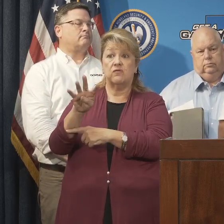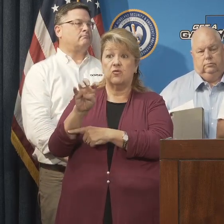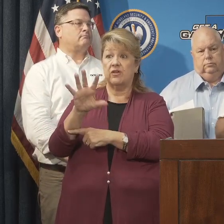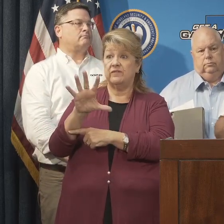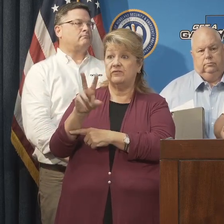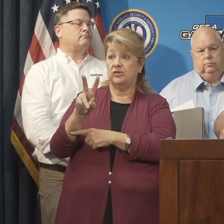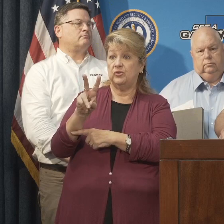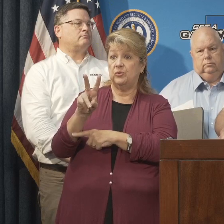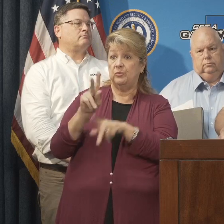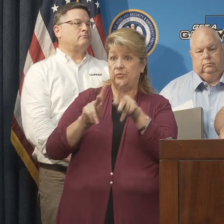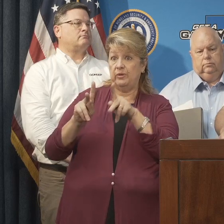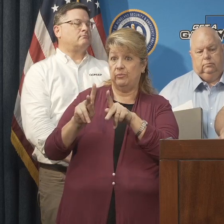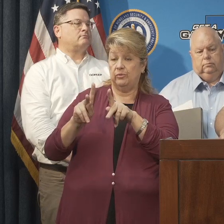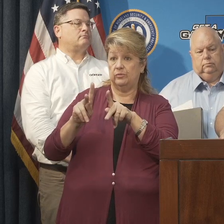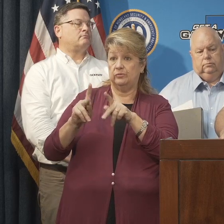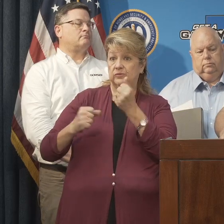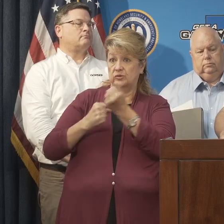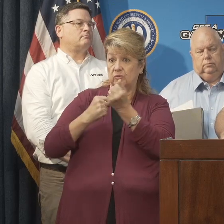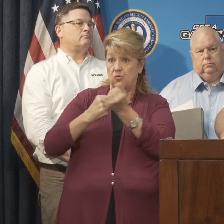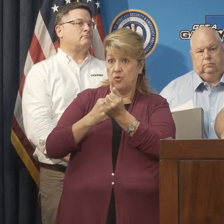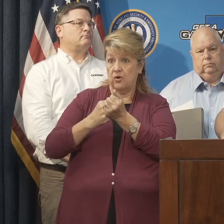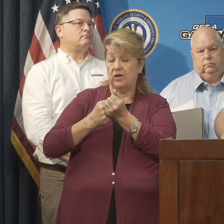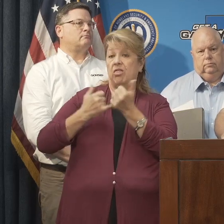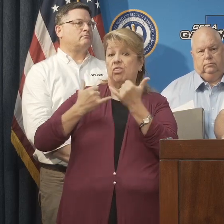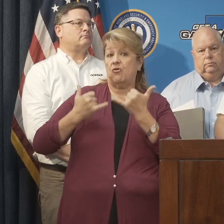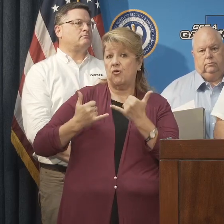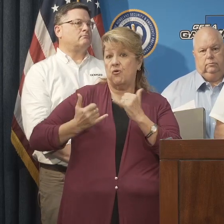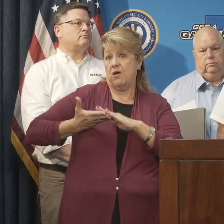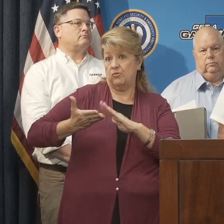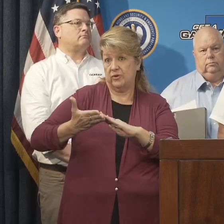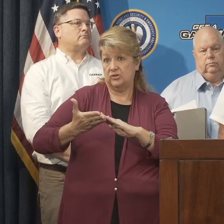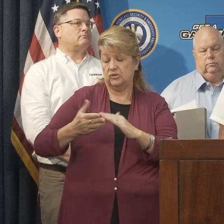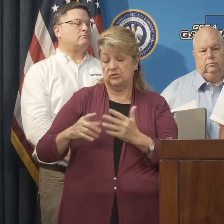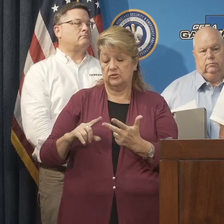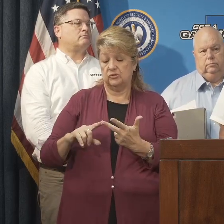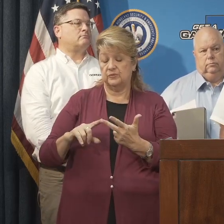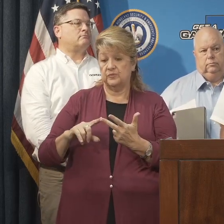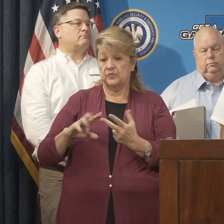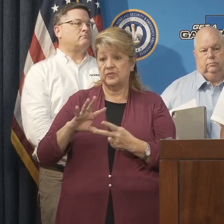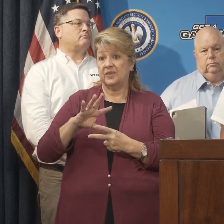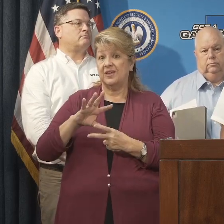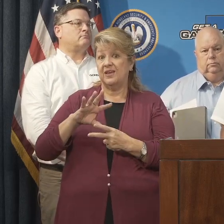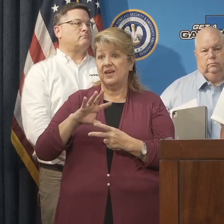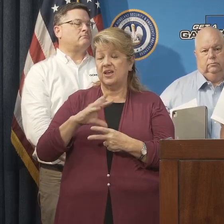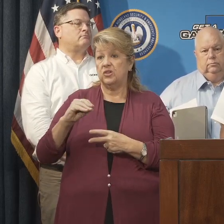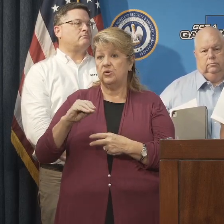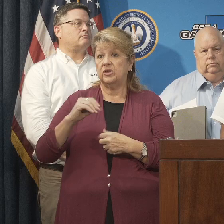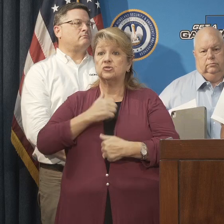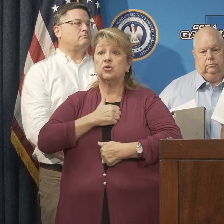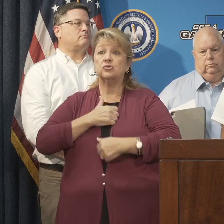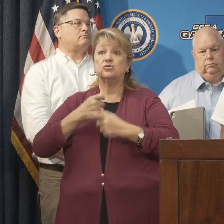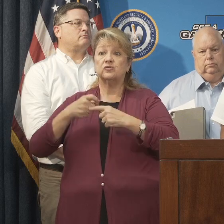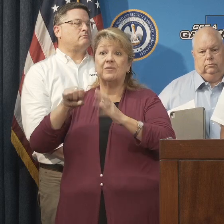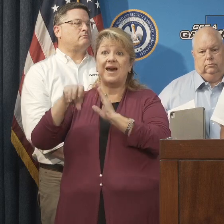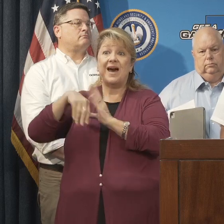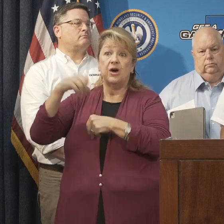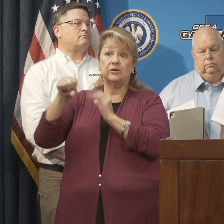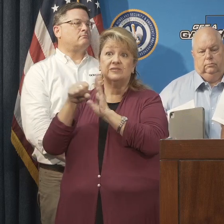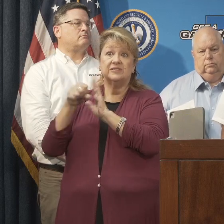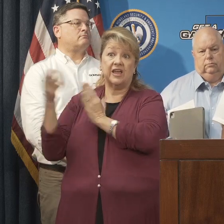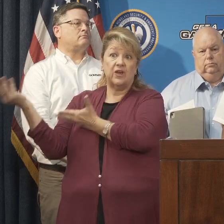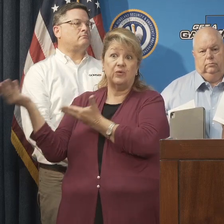452 service members supporting current operations, including soldiers from out of state,